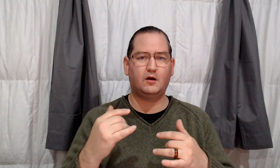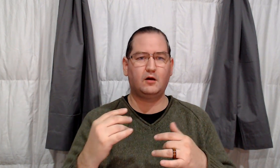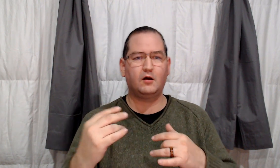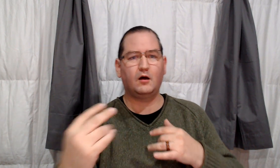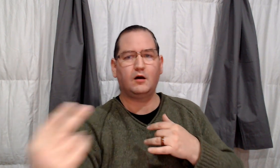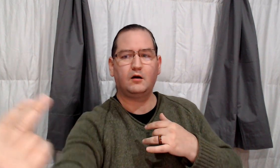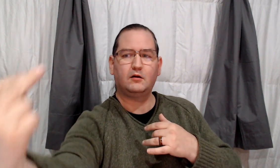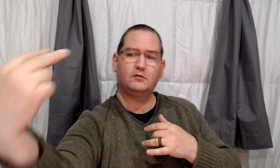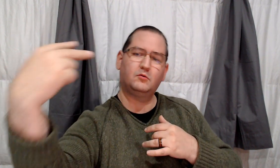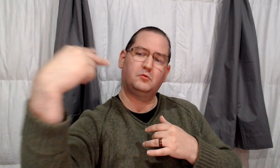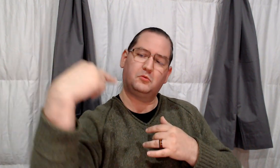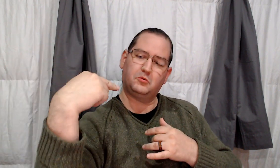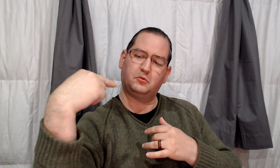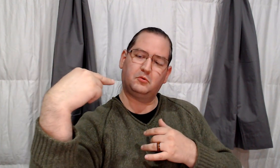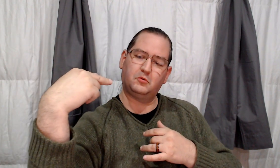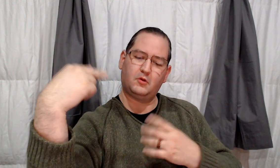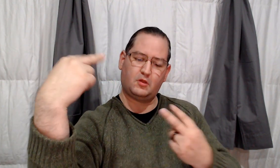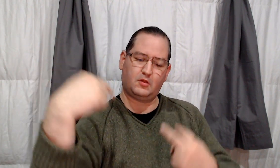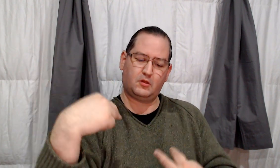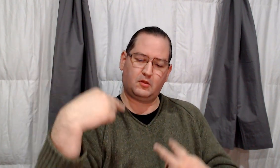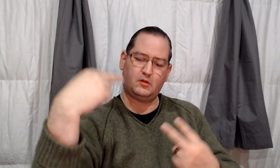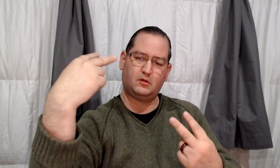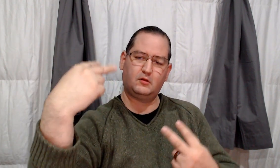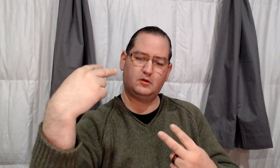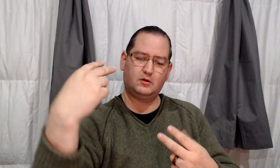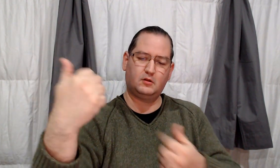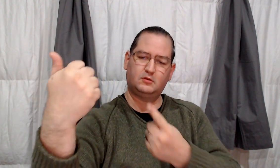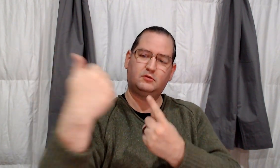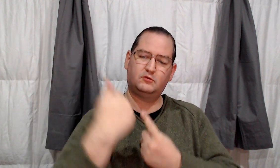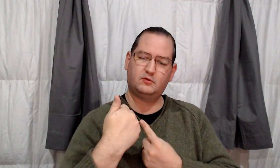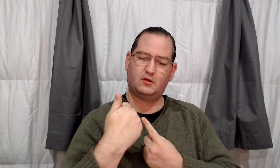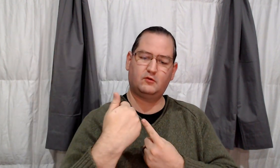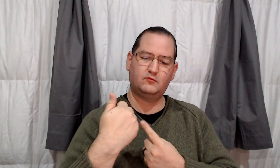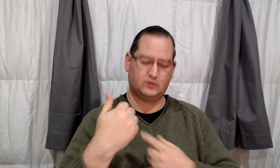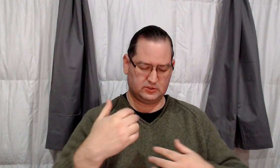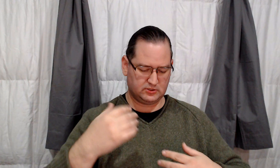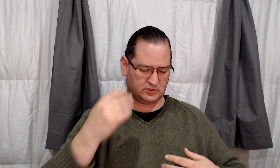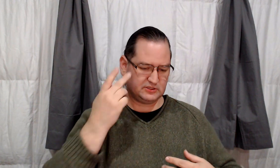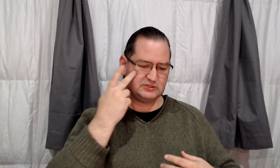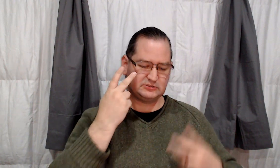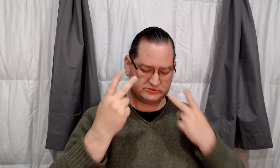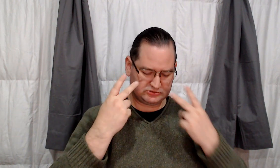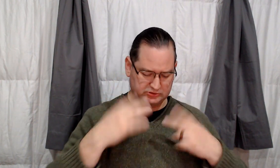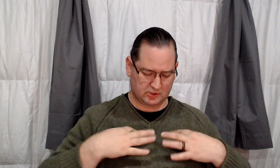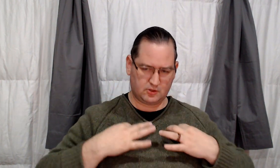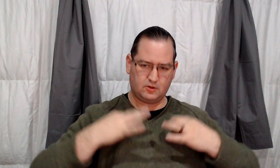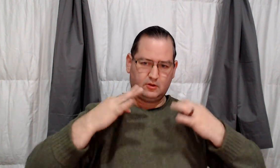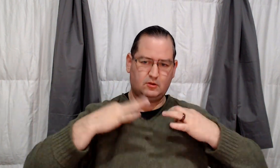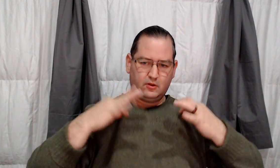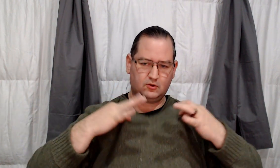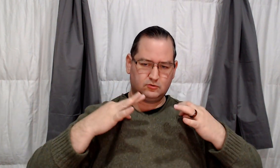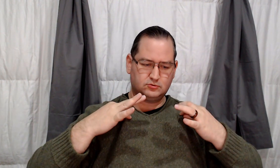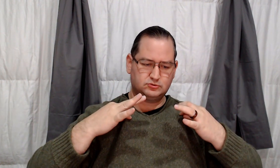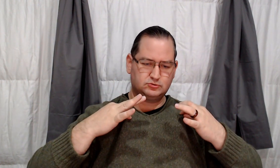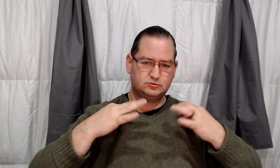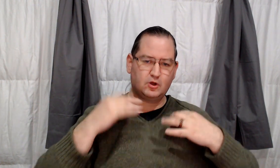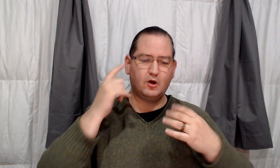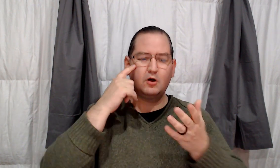room. You can see the clothes you're wearing, you can hear my voice. Notice as you watch yourself from the other side of the